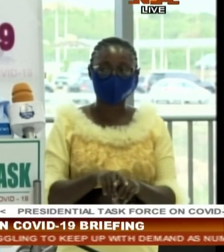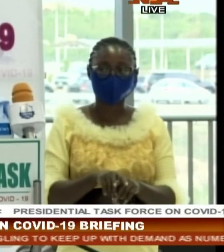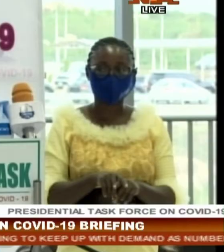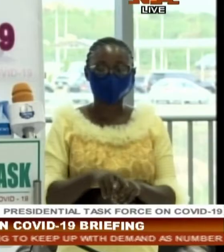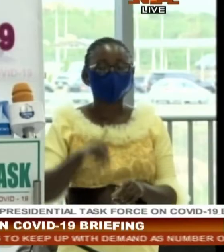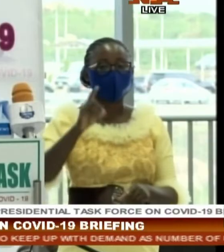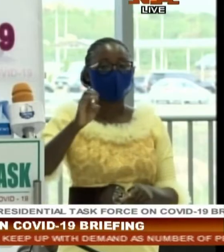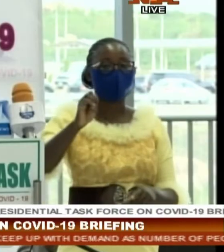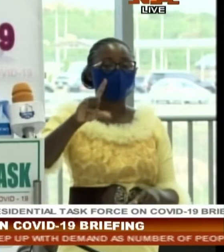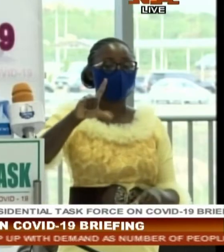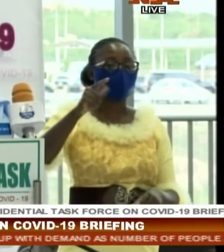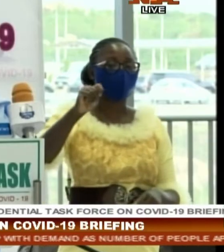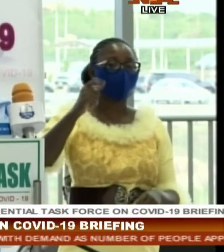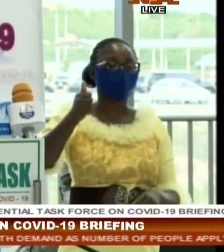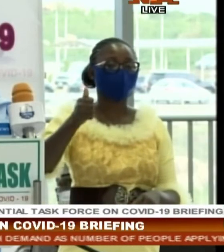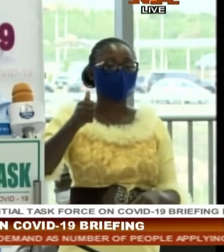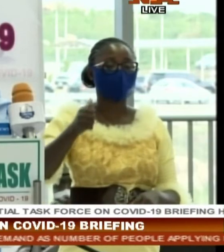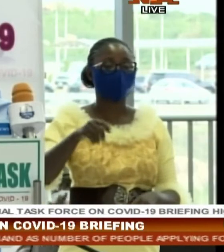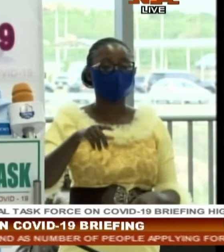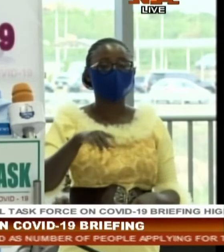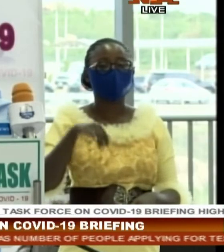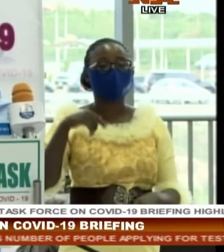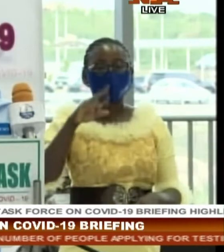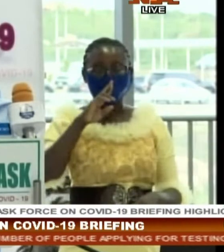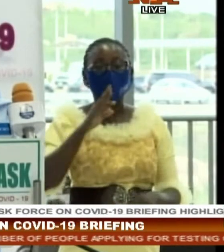Delta Airlines, no restrictions.